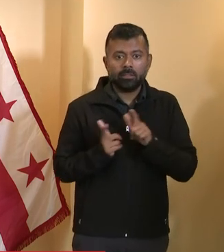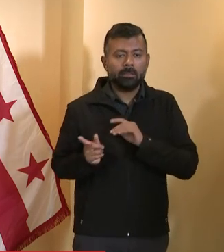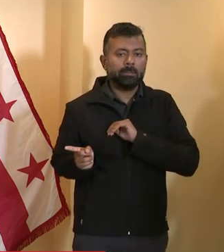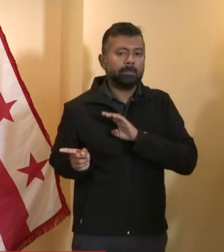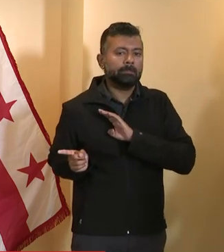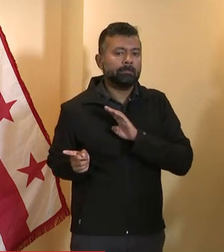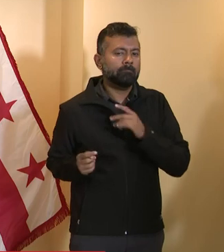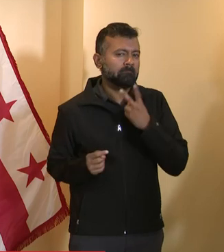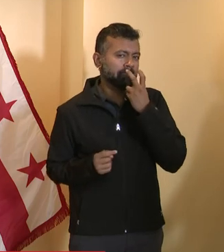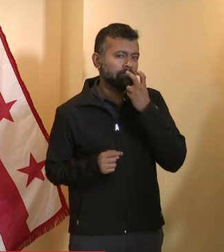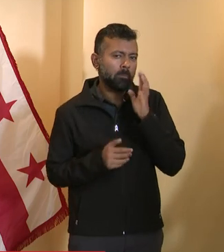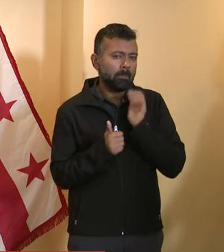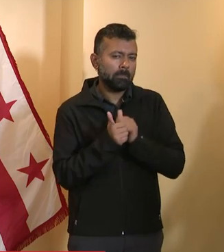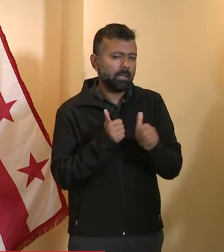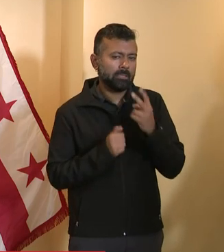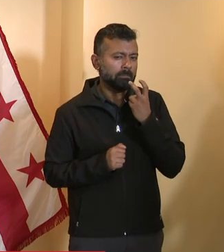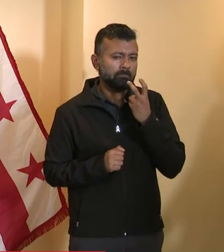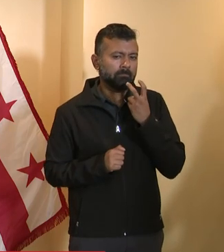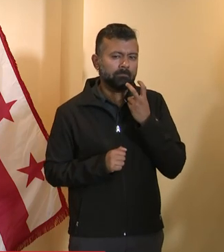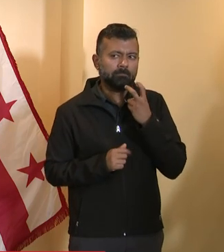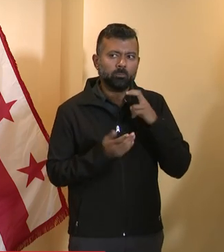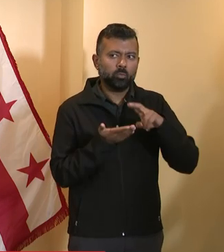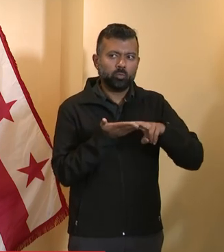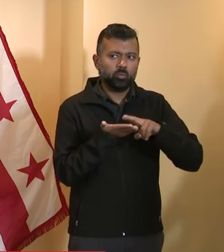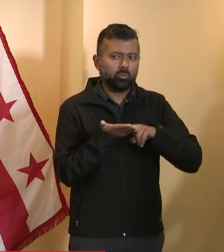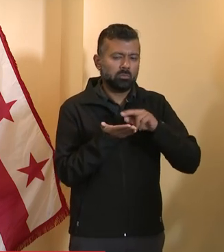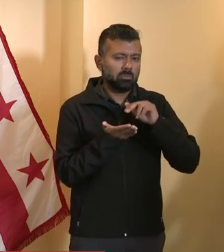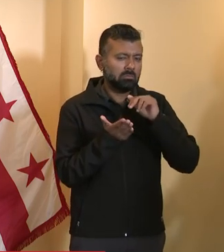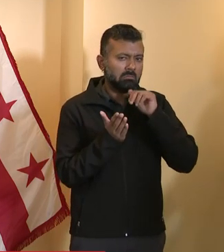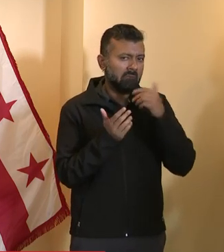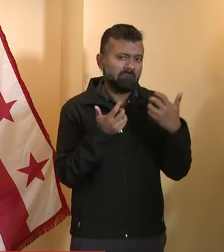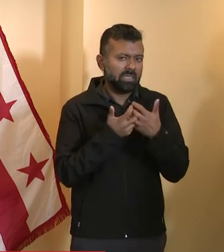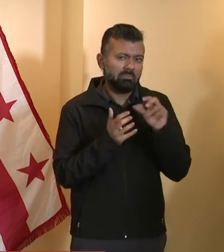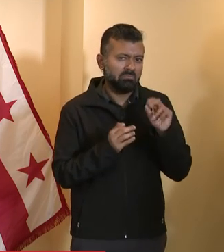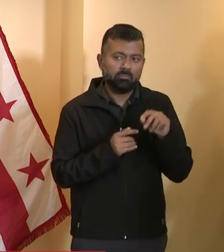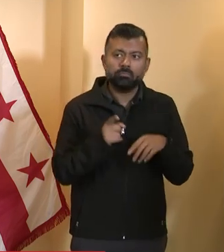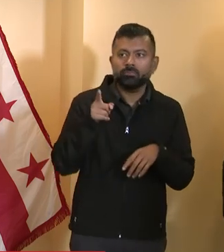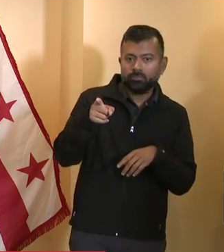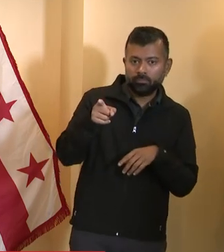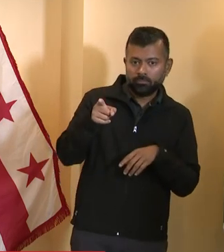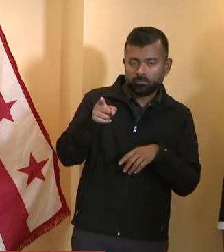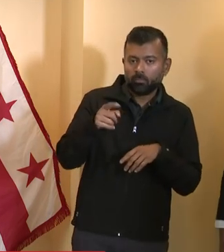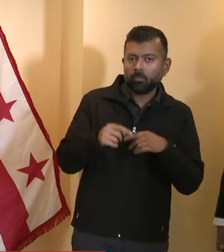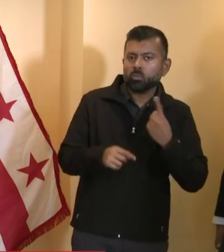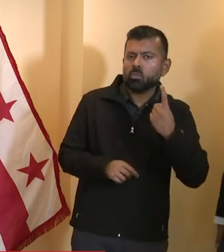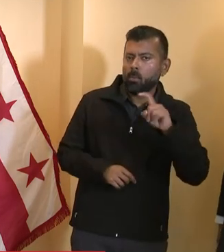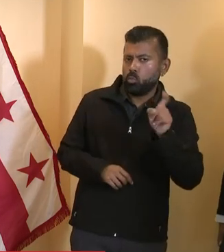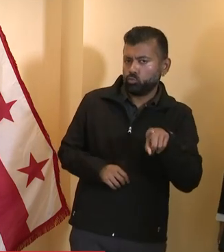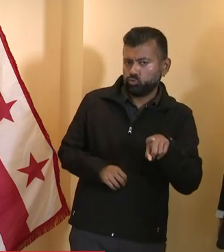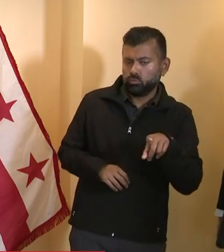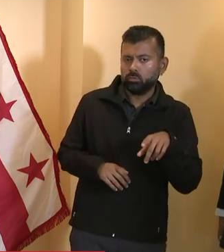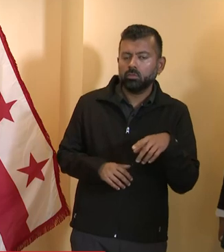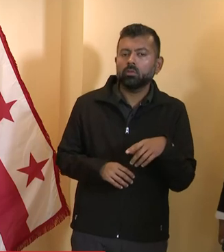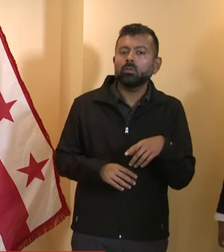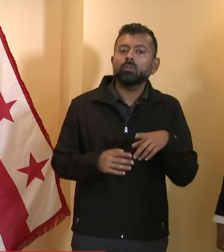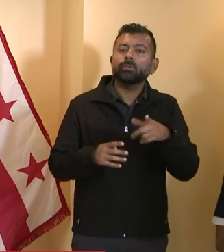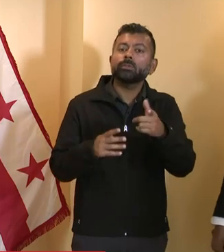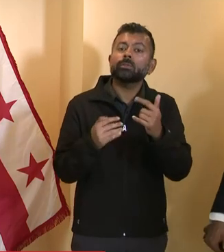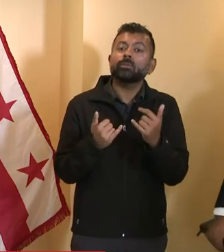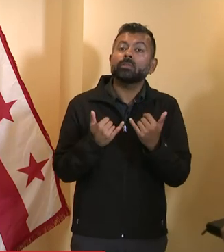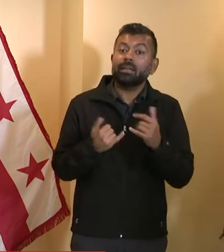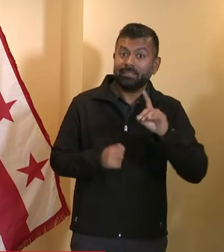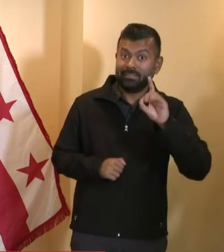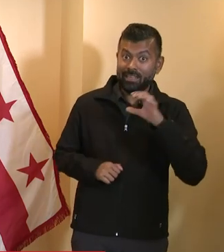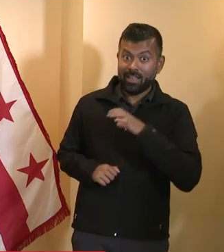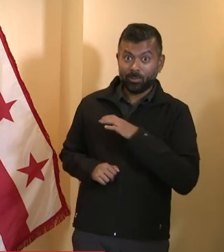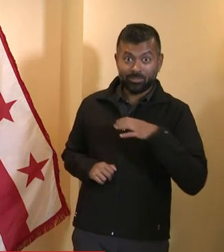rules. And in my last, the chairman was asked today, I don't know who asked the question, was asked today regarding RFK if he